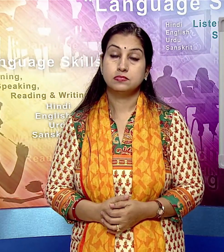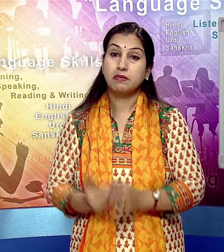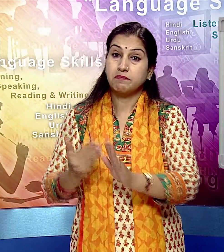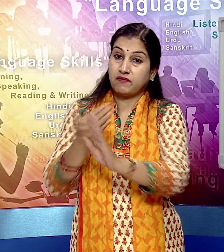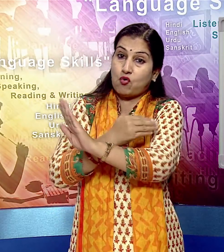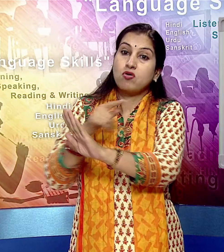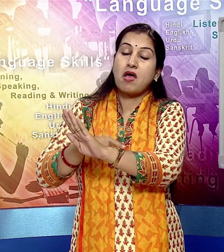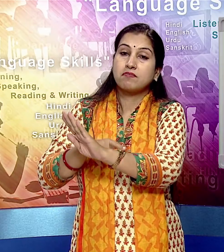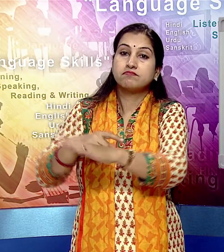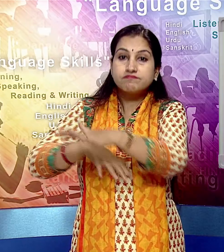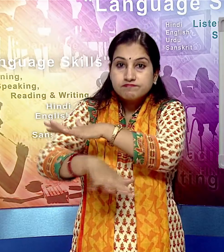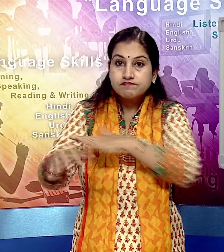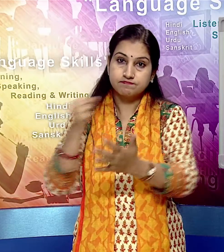pre-preparation is needed,